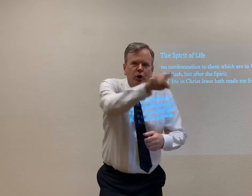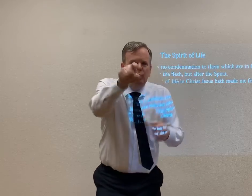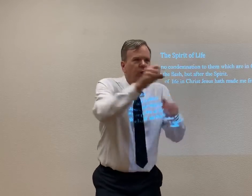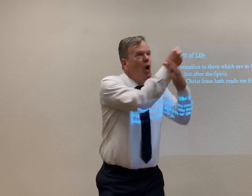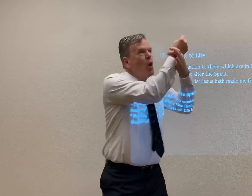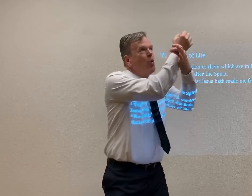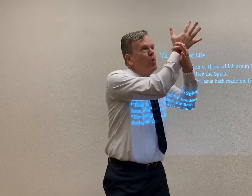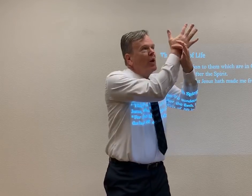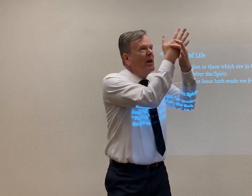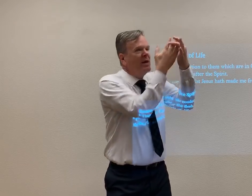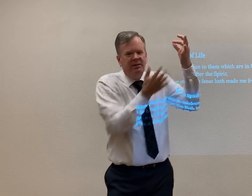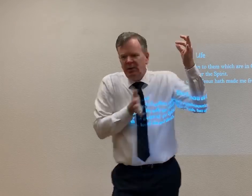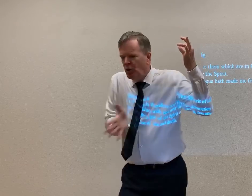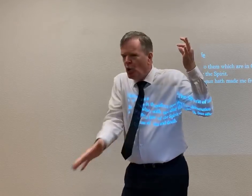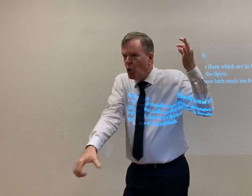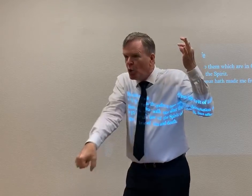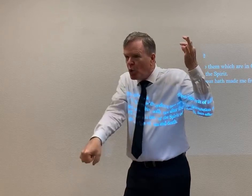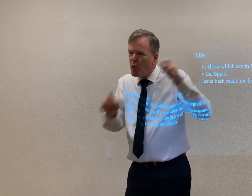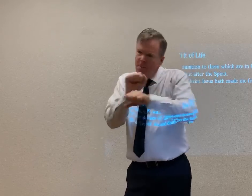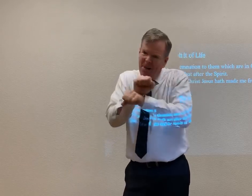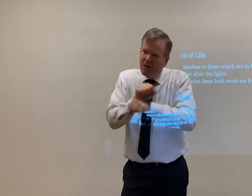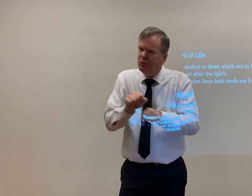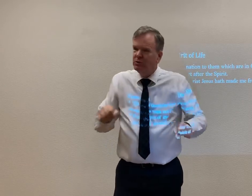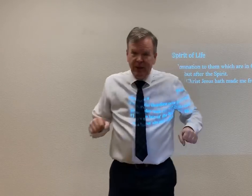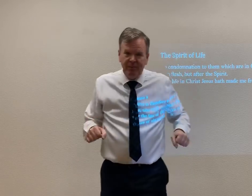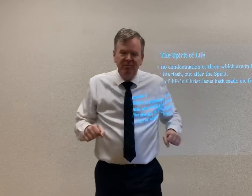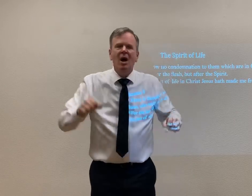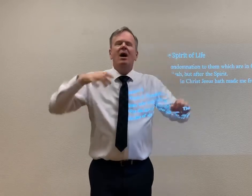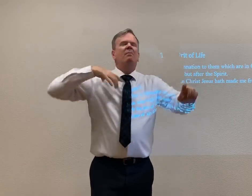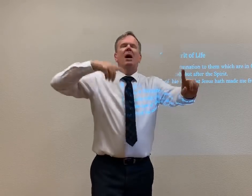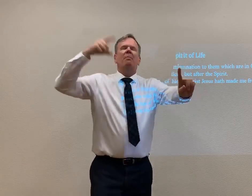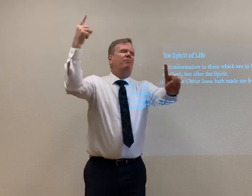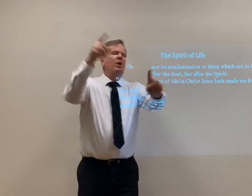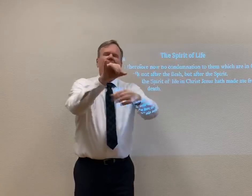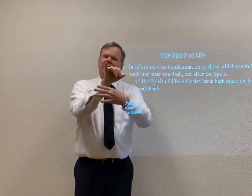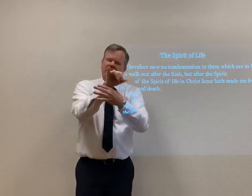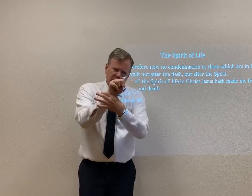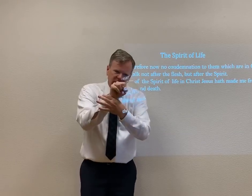it. When you let go of it, that's when you're a problem to the devil.